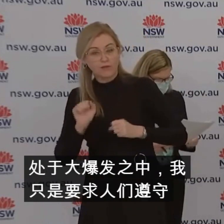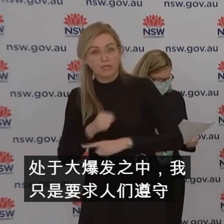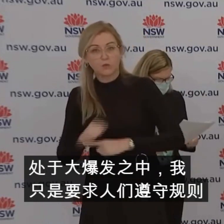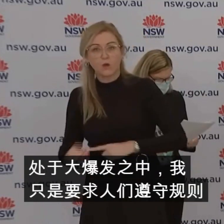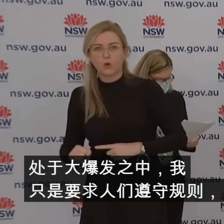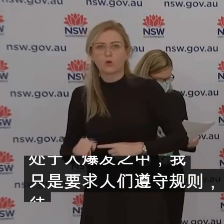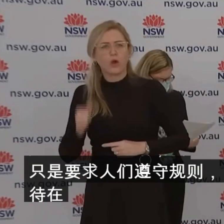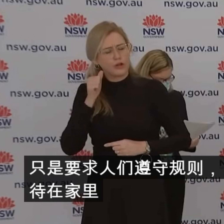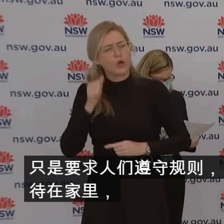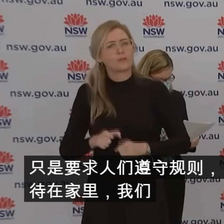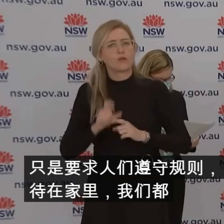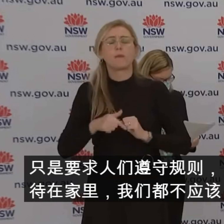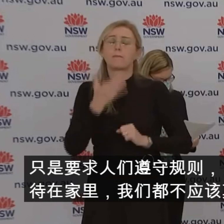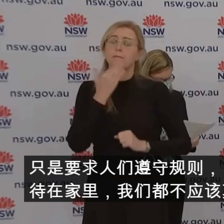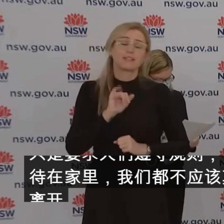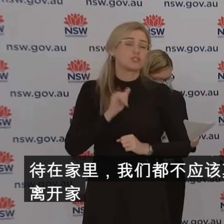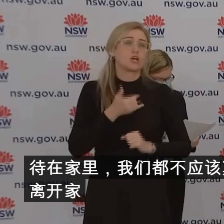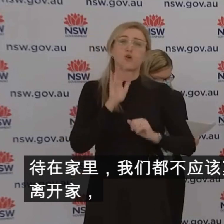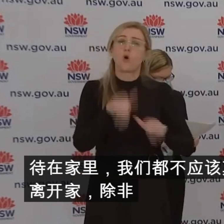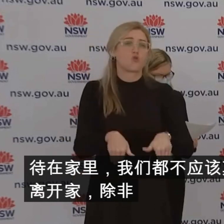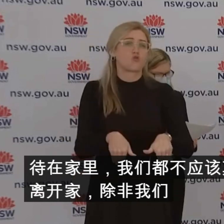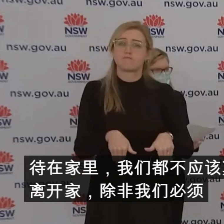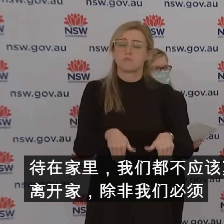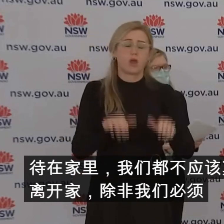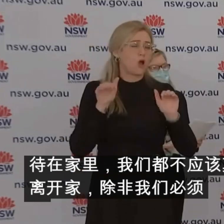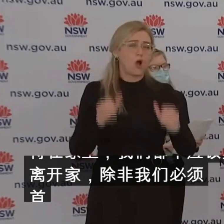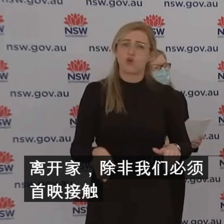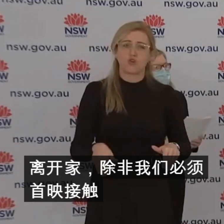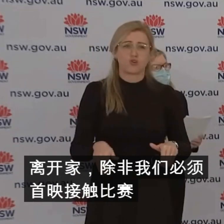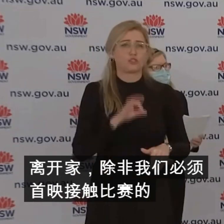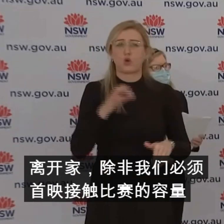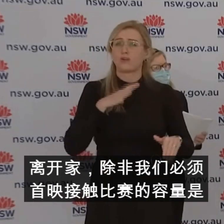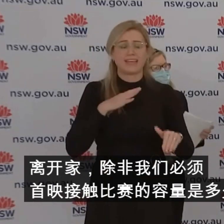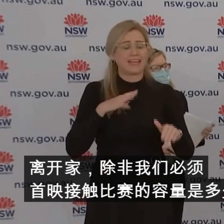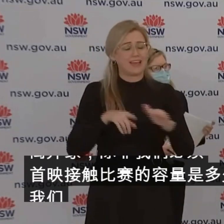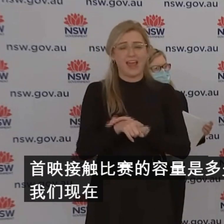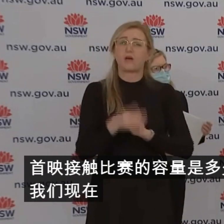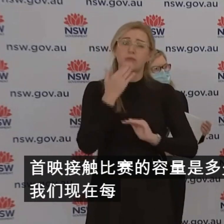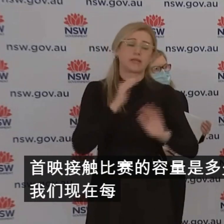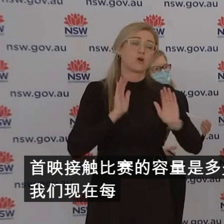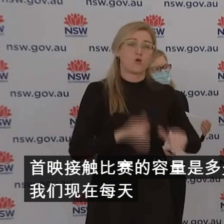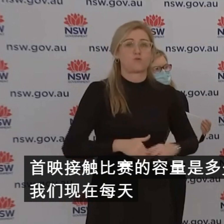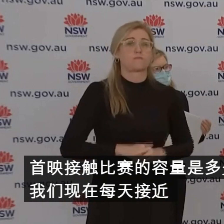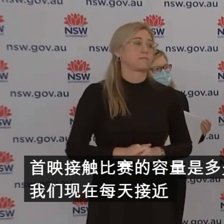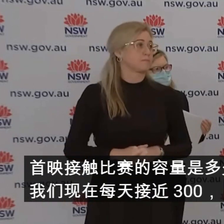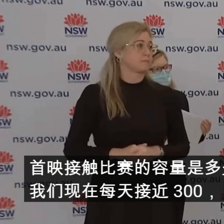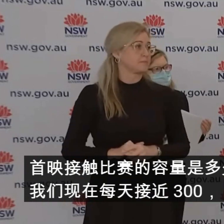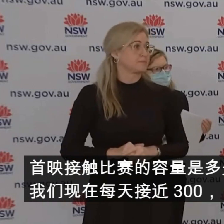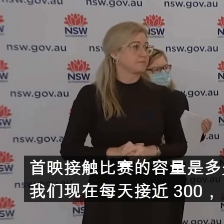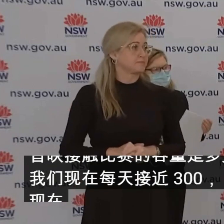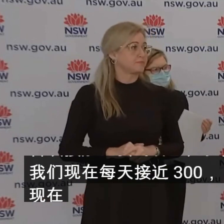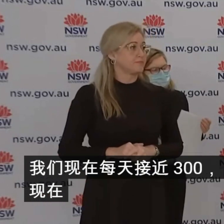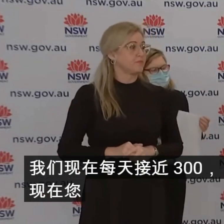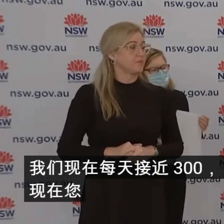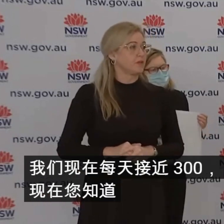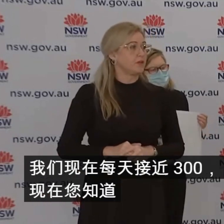people to follow the rules. Just stay at home. None of us should be really leaving the house unless we have to. But Premier, what's the capacity of the contact tracers? We're getting close to